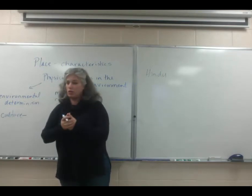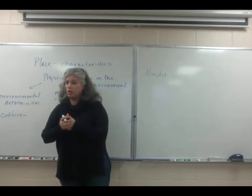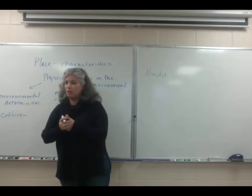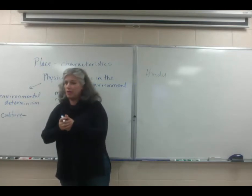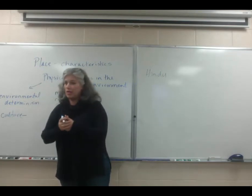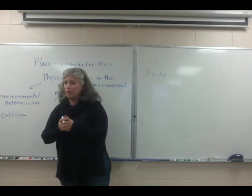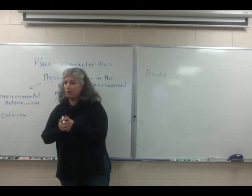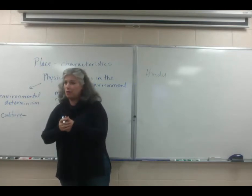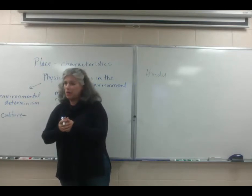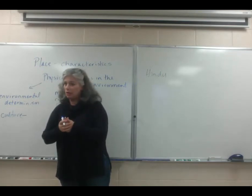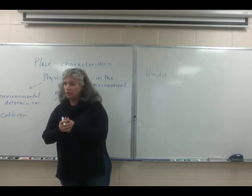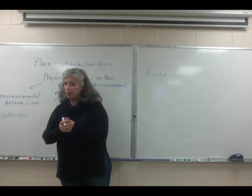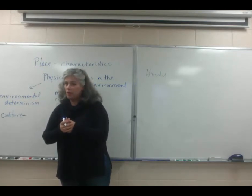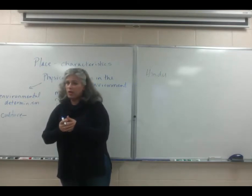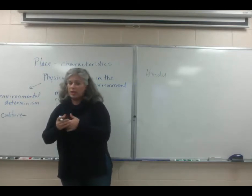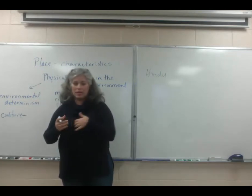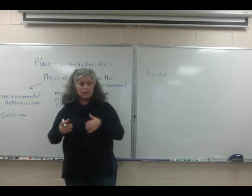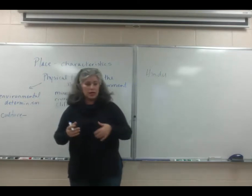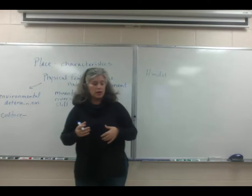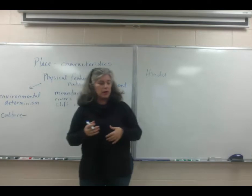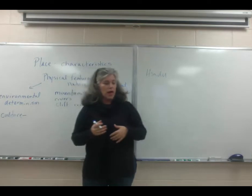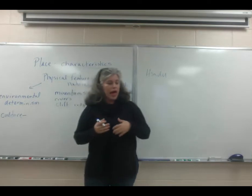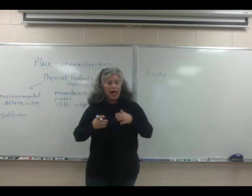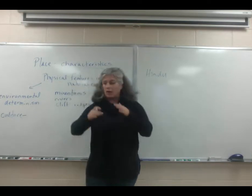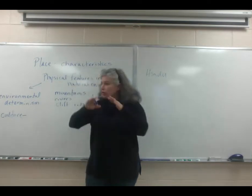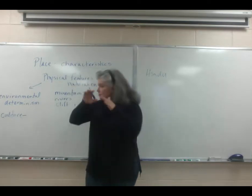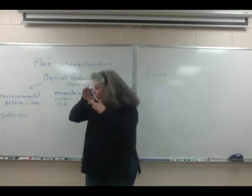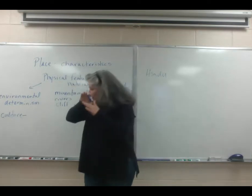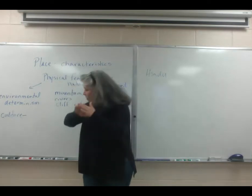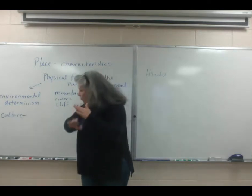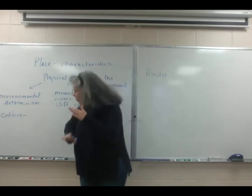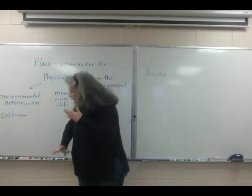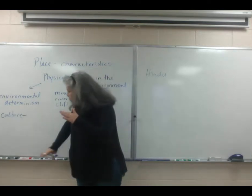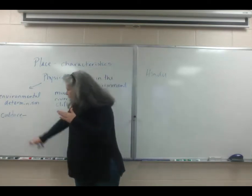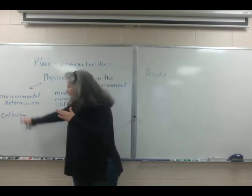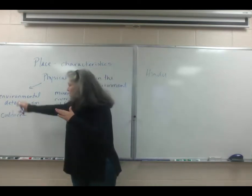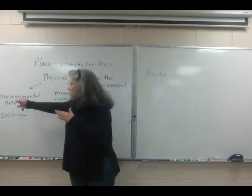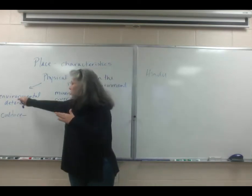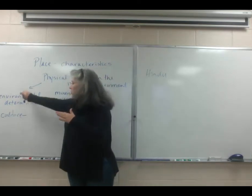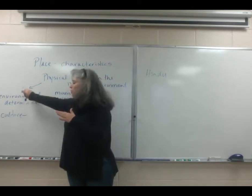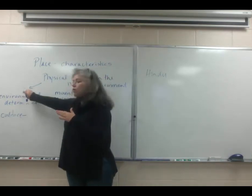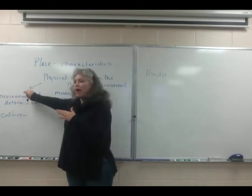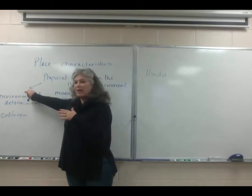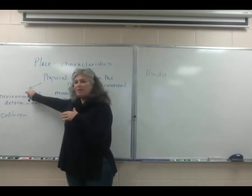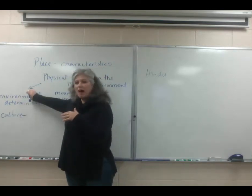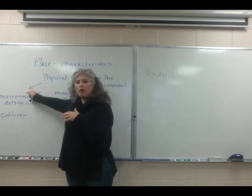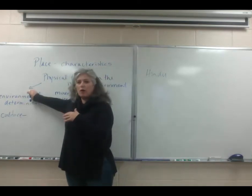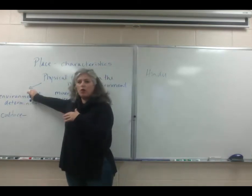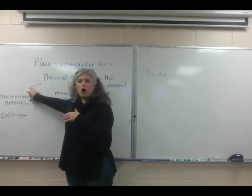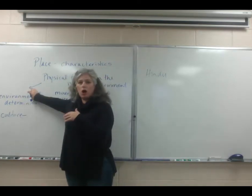of eating beef in India and link it right back to an environmental